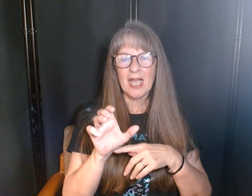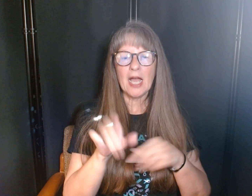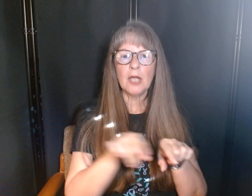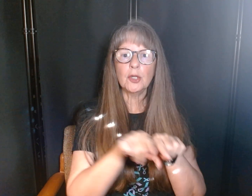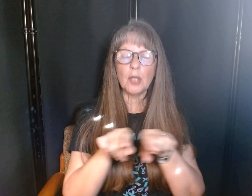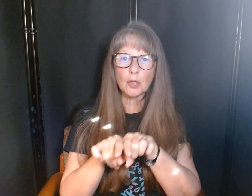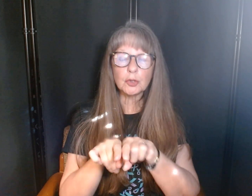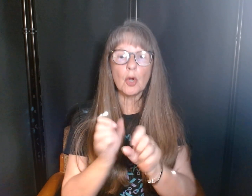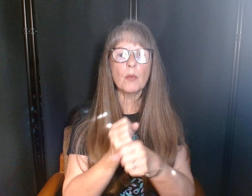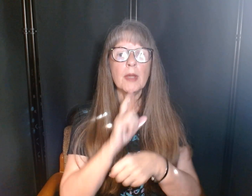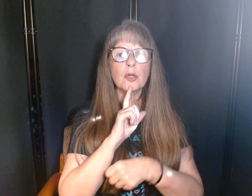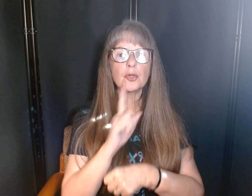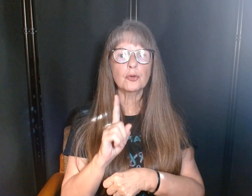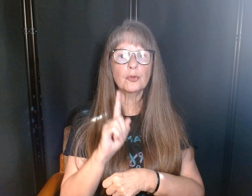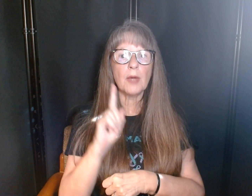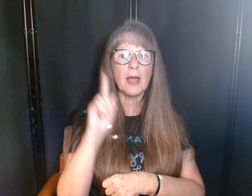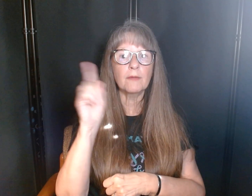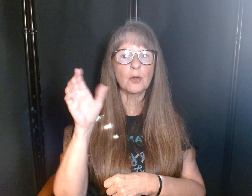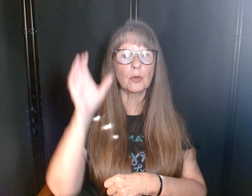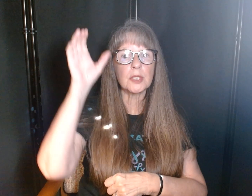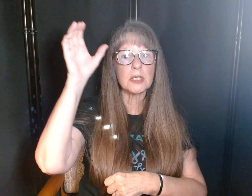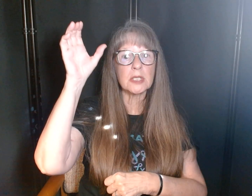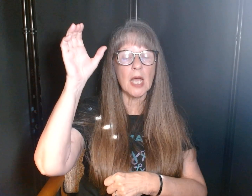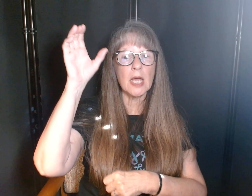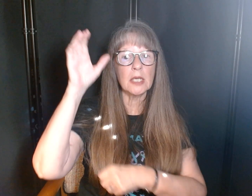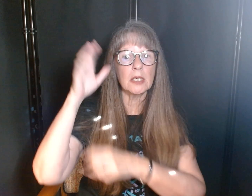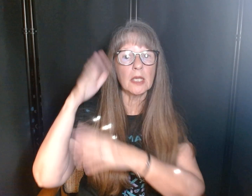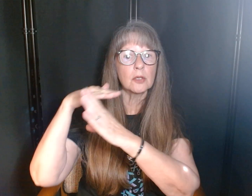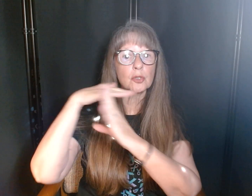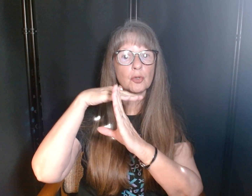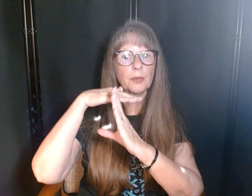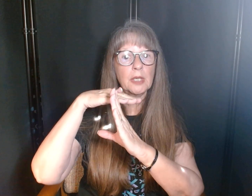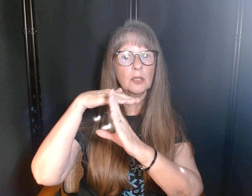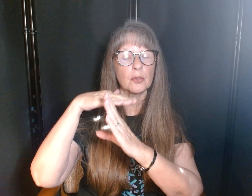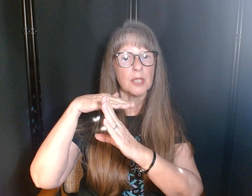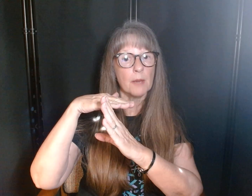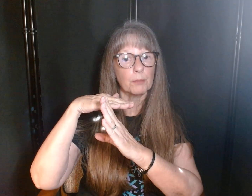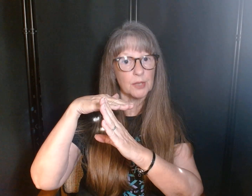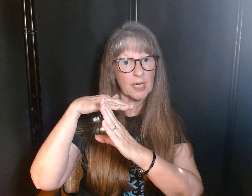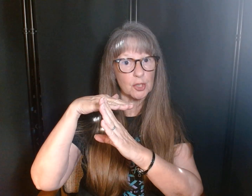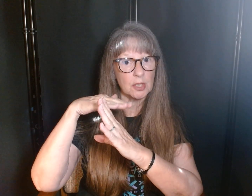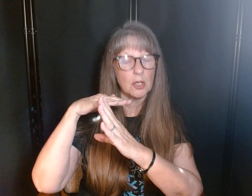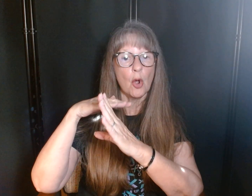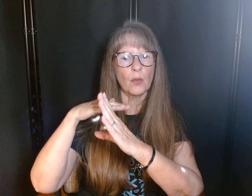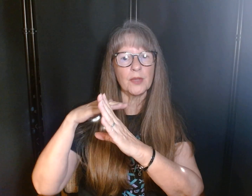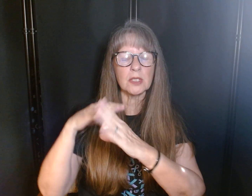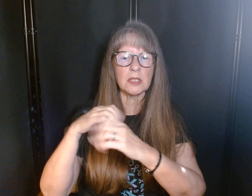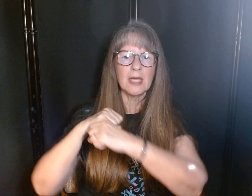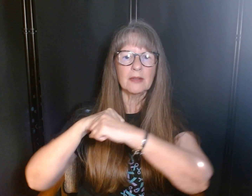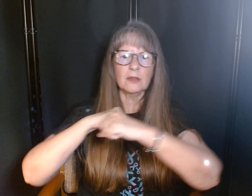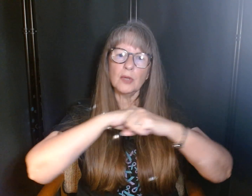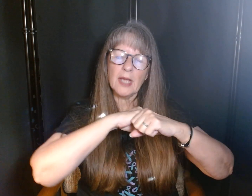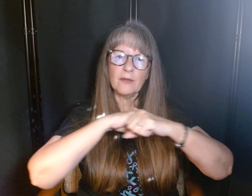You can also make sure you have your sun screen, your sun protection. This is, you can have